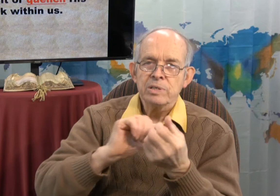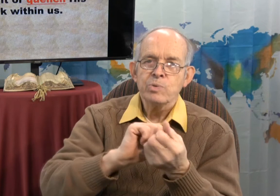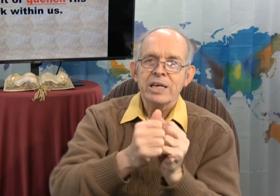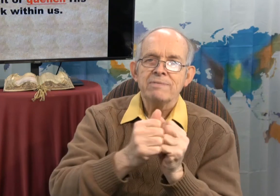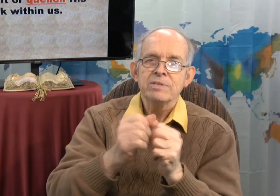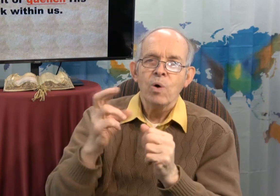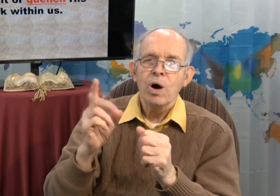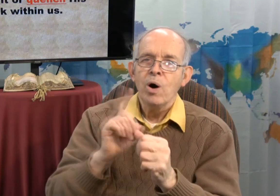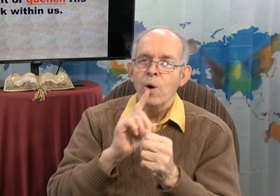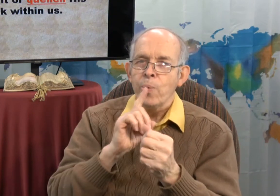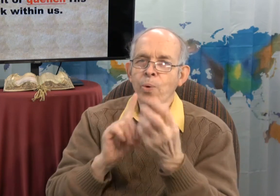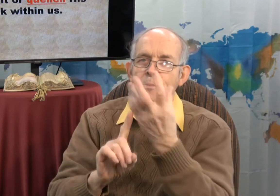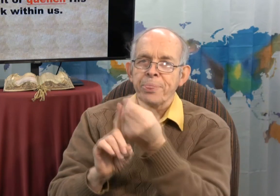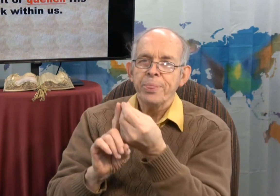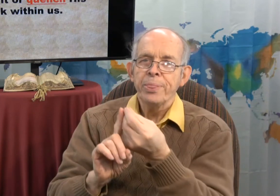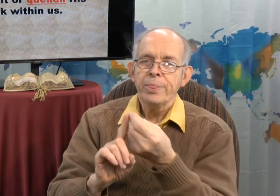We work.